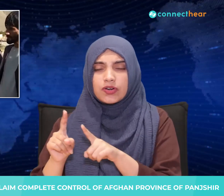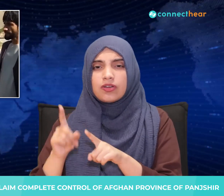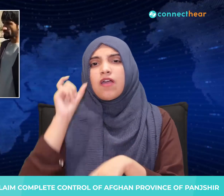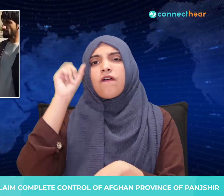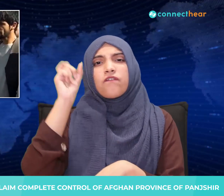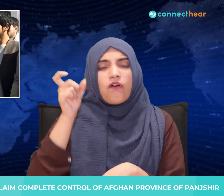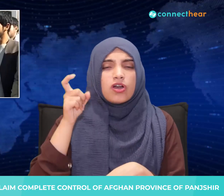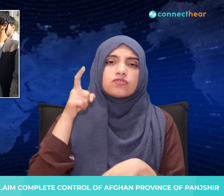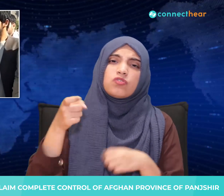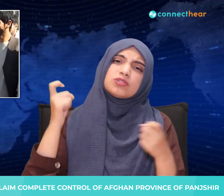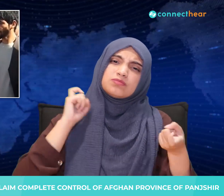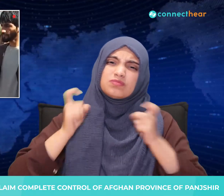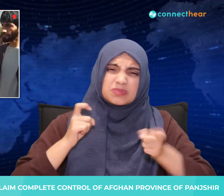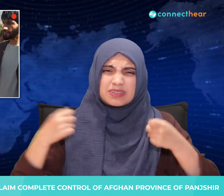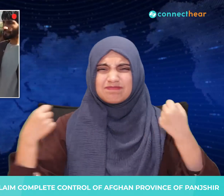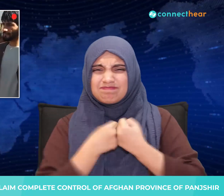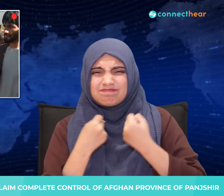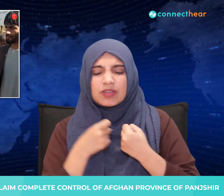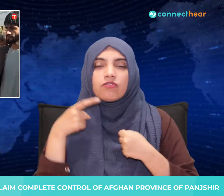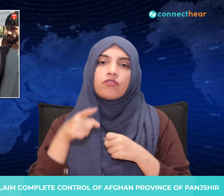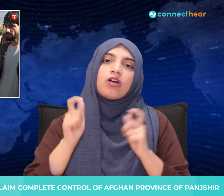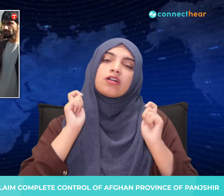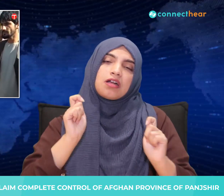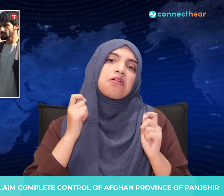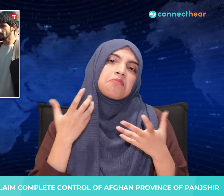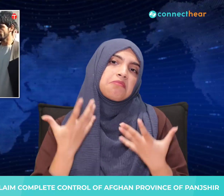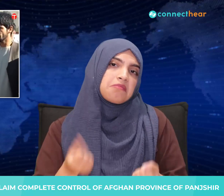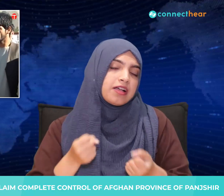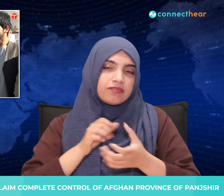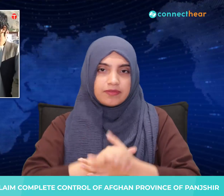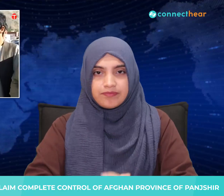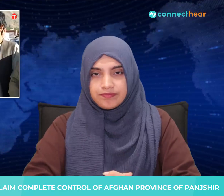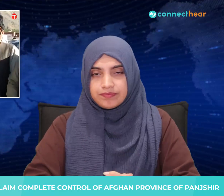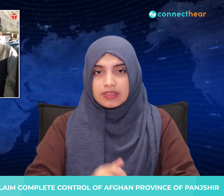the Panjshir rebellion, Maulvi Hidayatullah Badr,